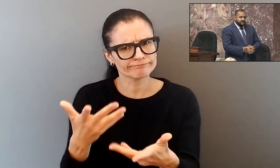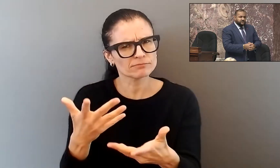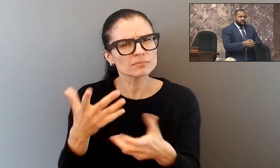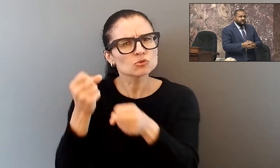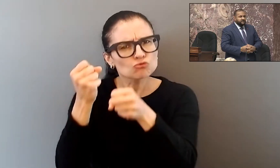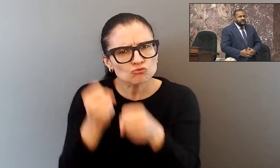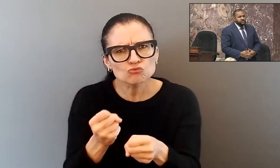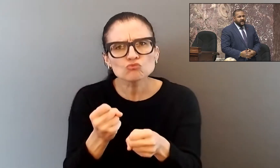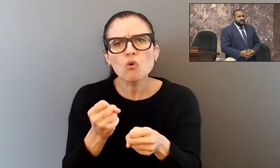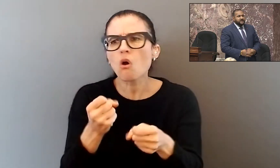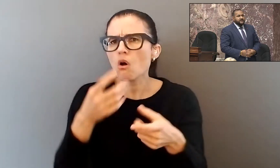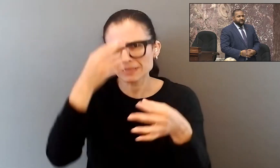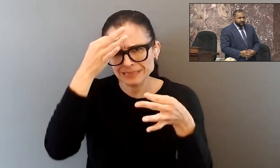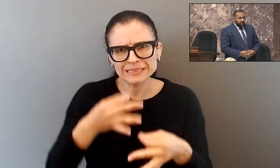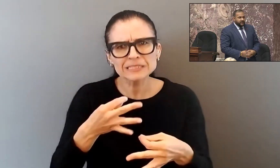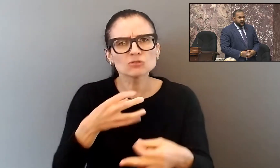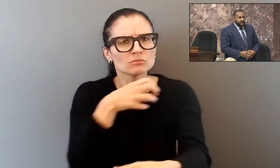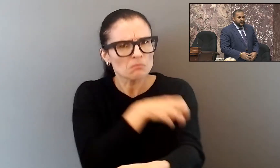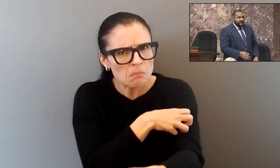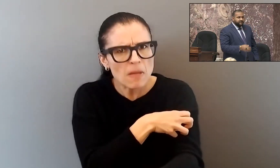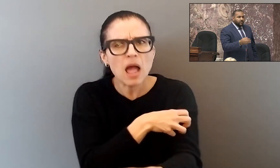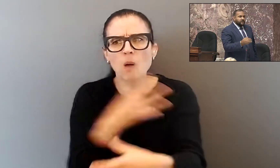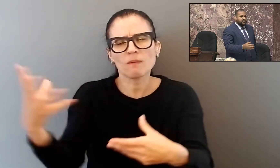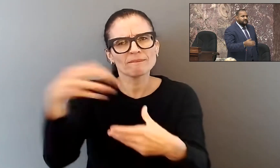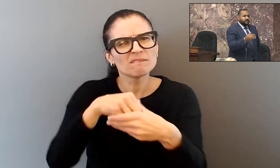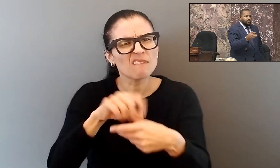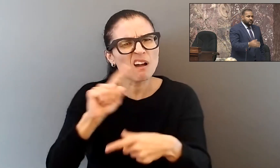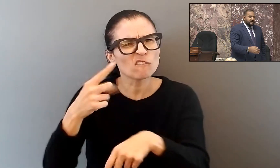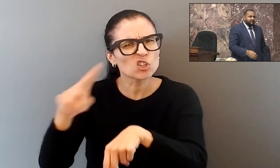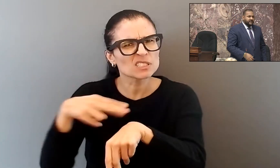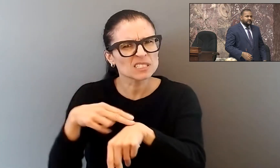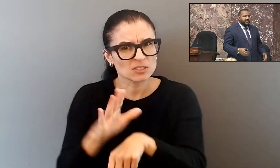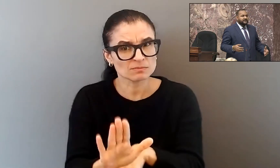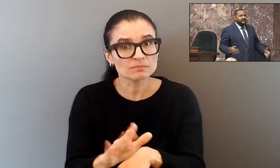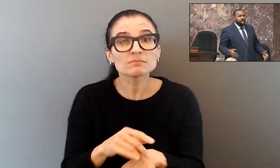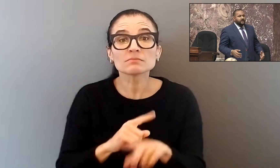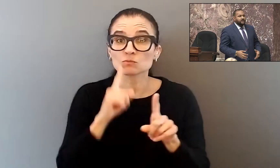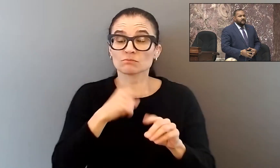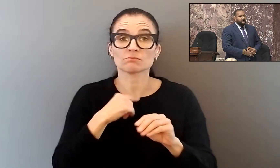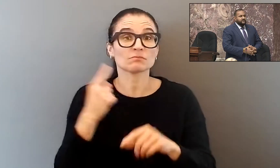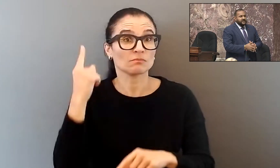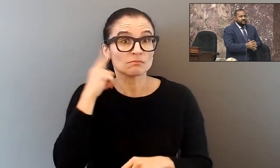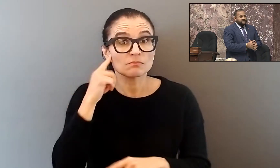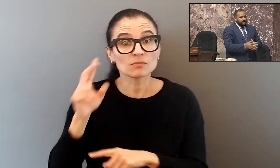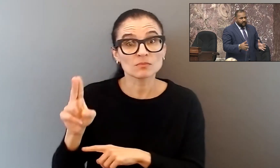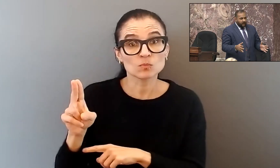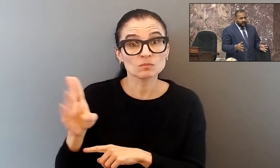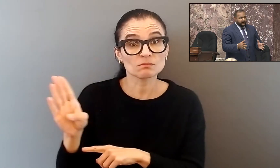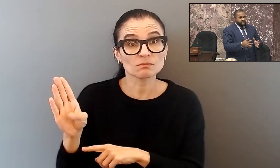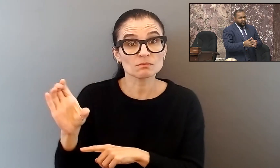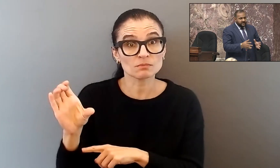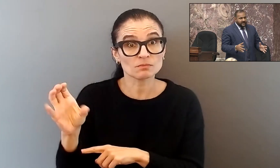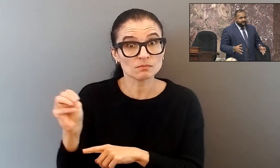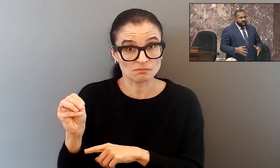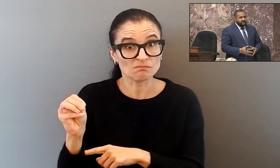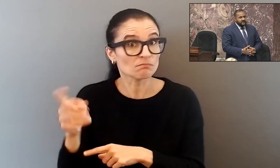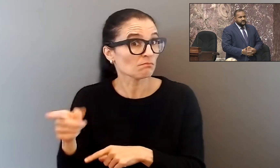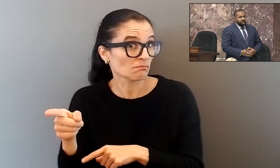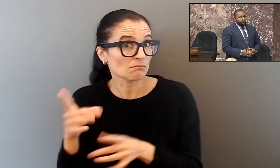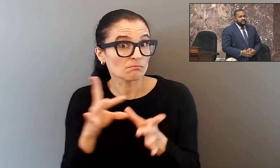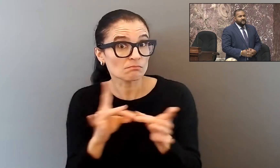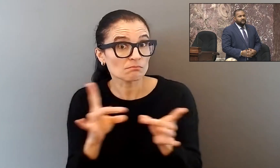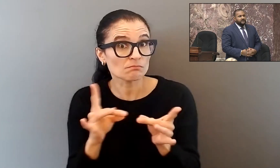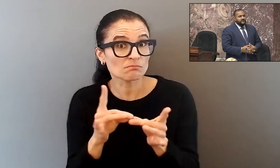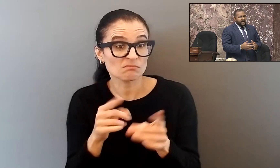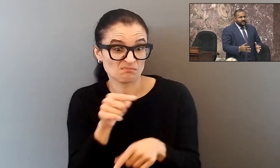the Heritage Conservation Act is broken. It's broken for local governments like Lytton, who have taken so long and so many efforts to be